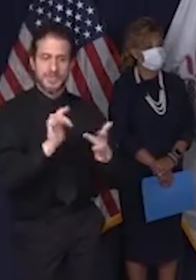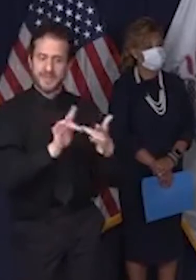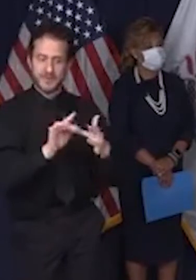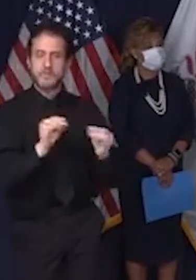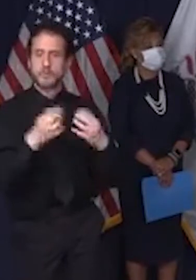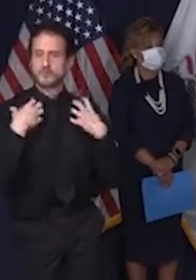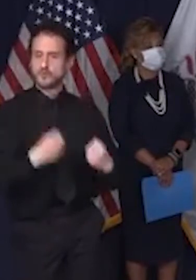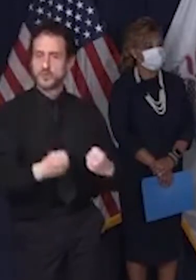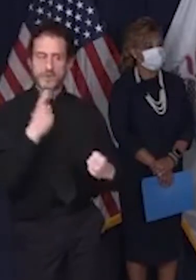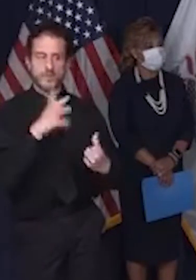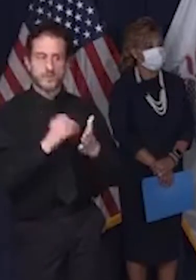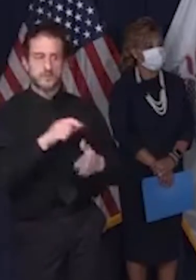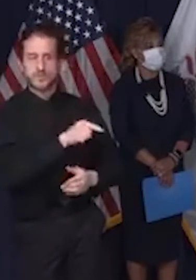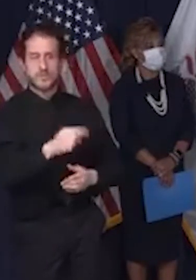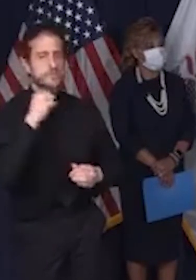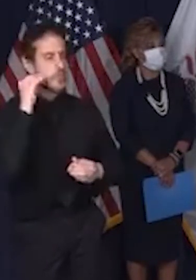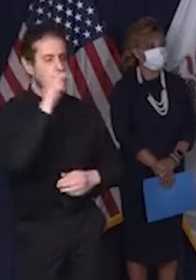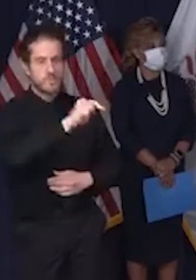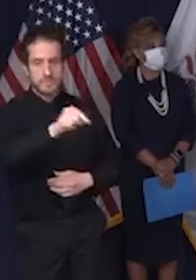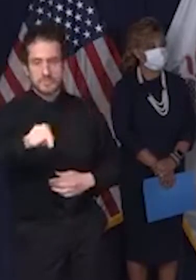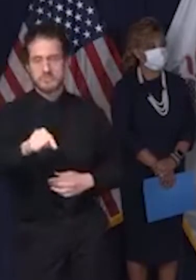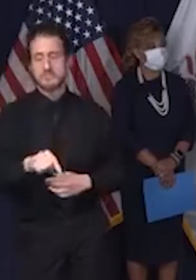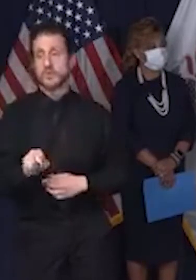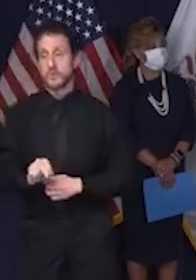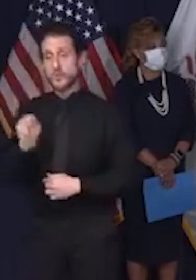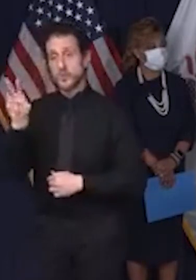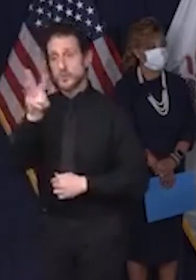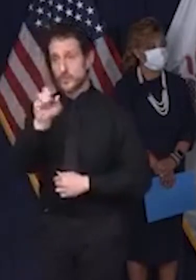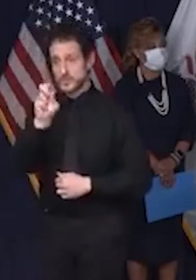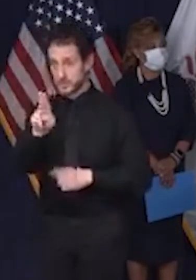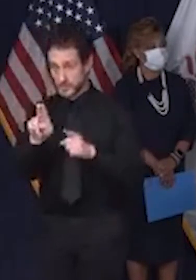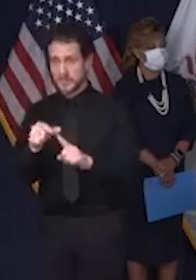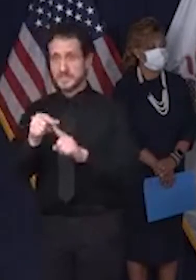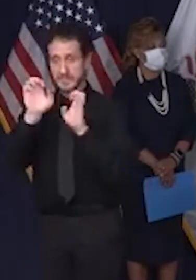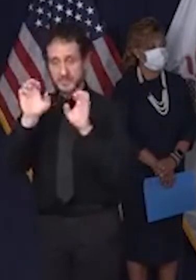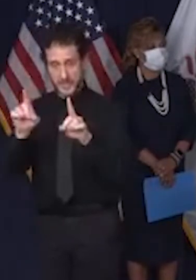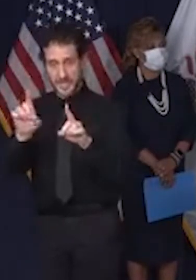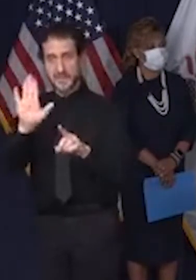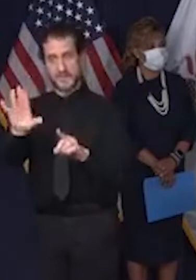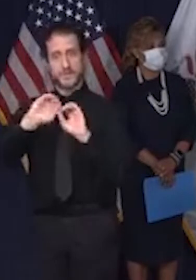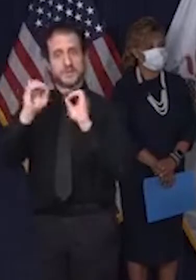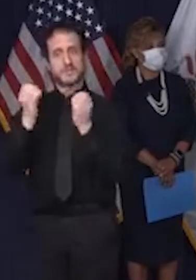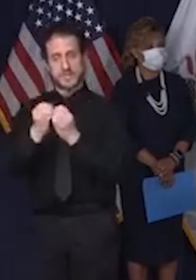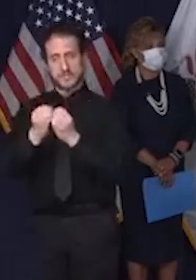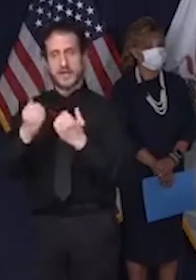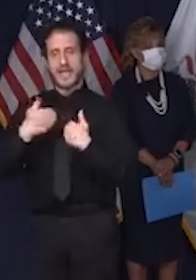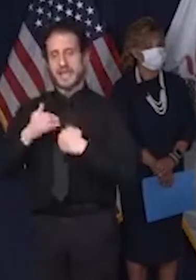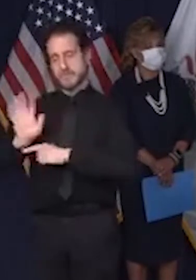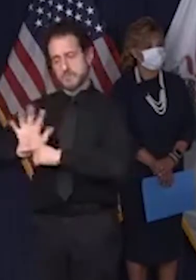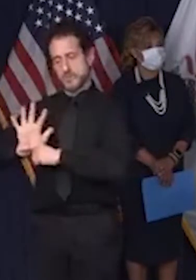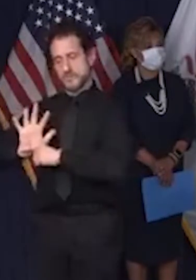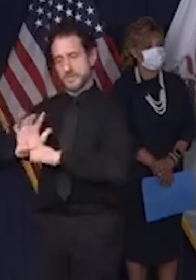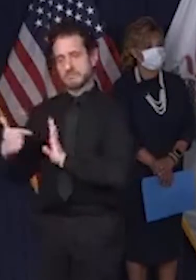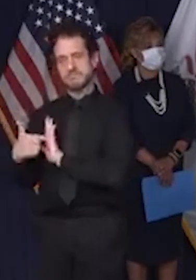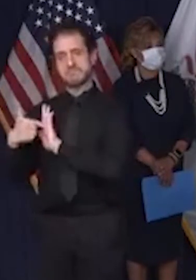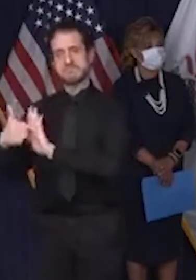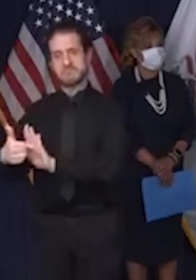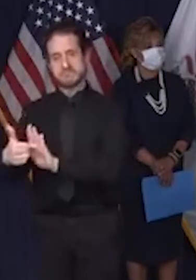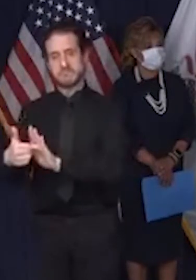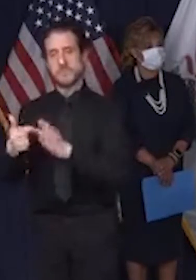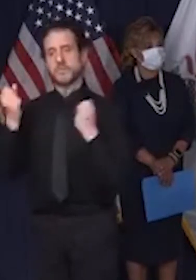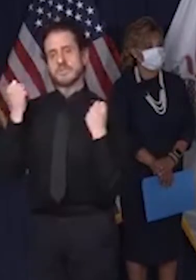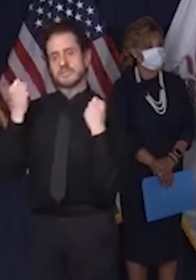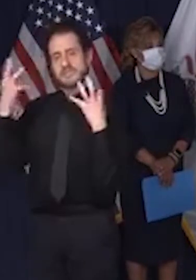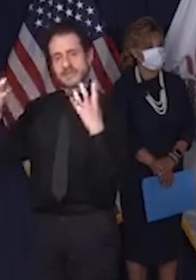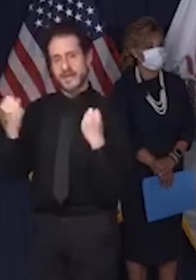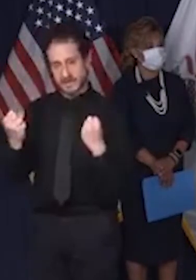home. And the Northwest Suburban Special Education Organization has pre-recorded videos using